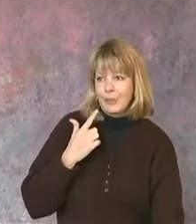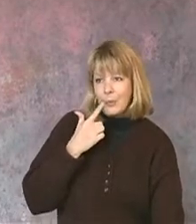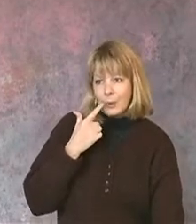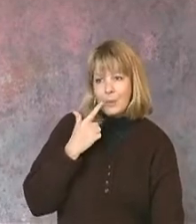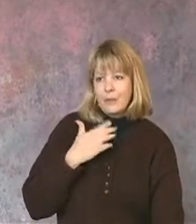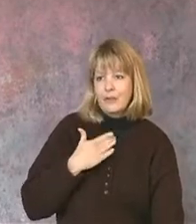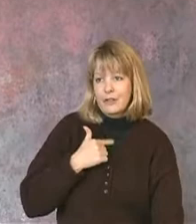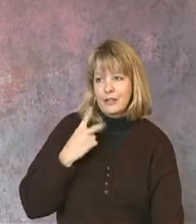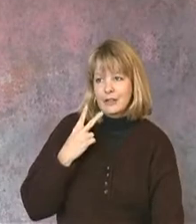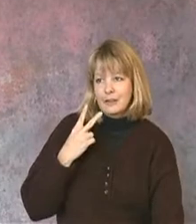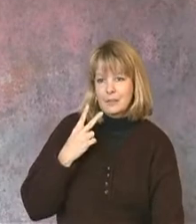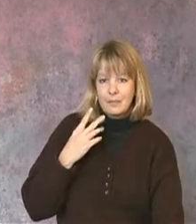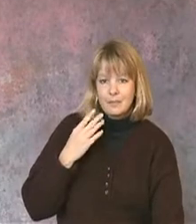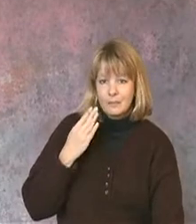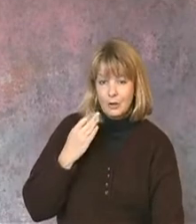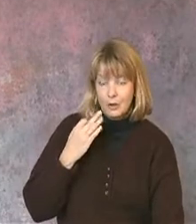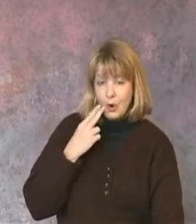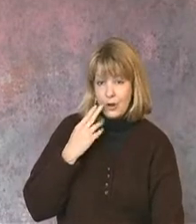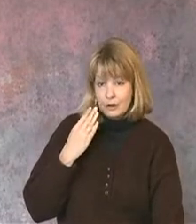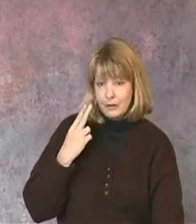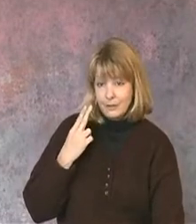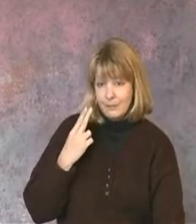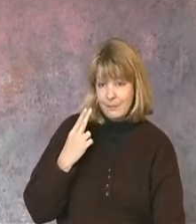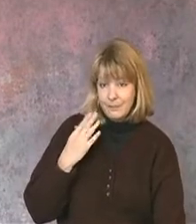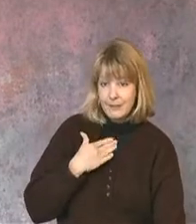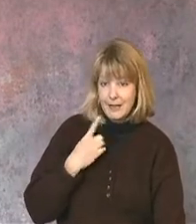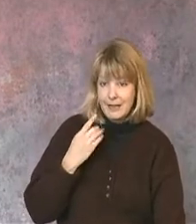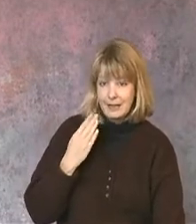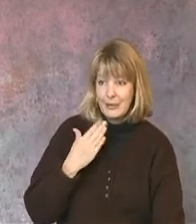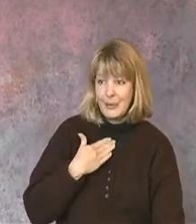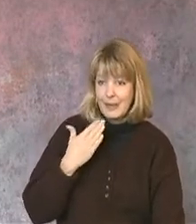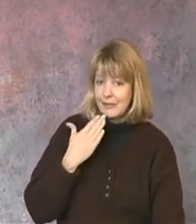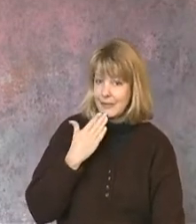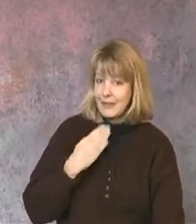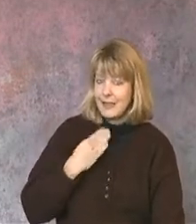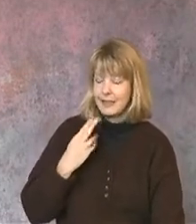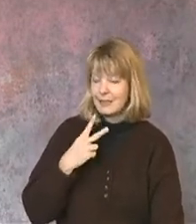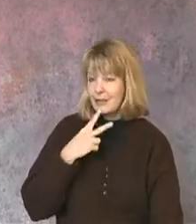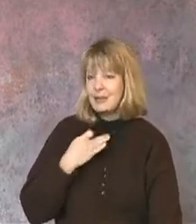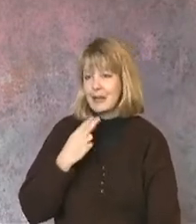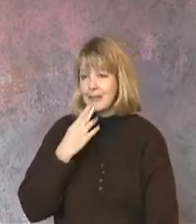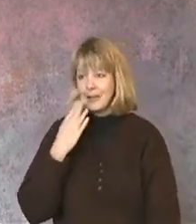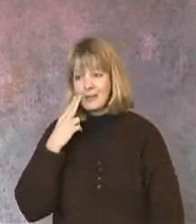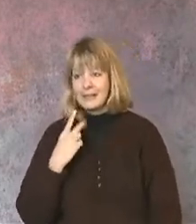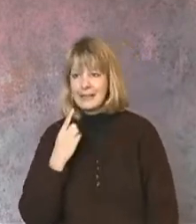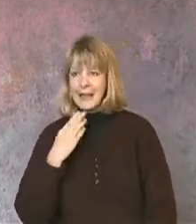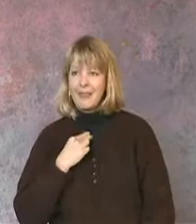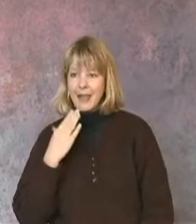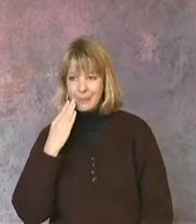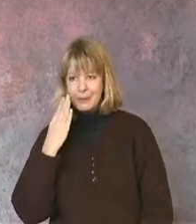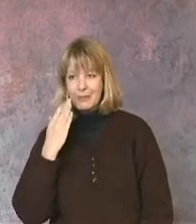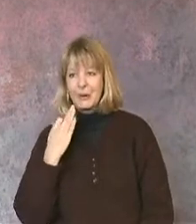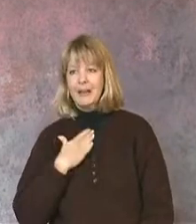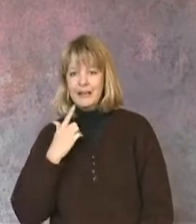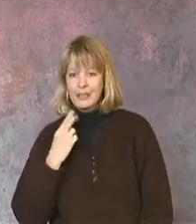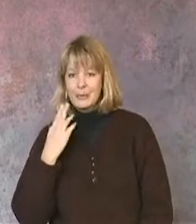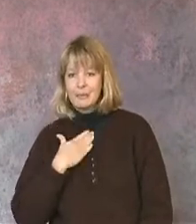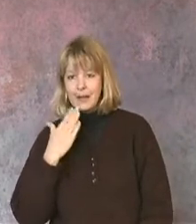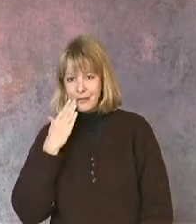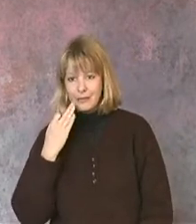we were fishing northerns. I don't know if any of you have ever done that before. It was my